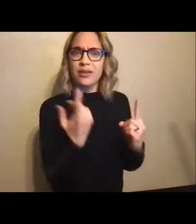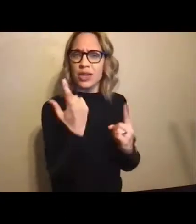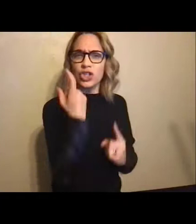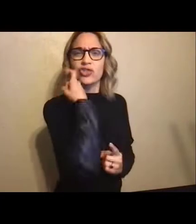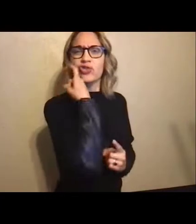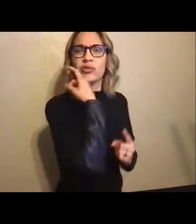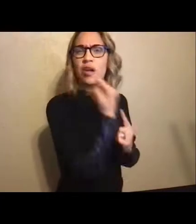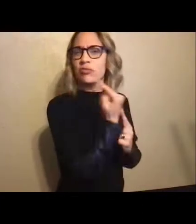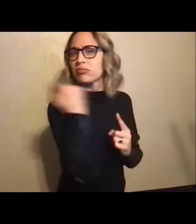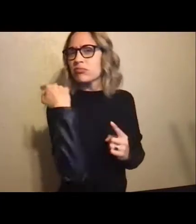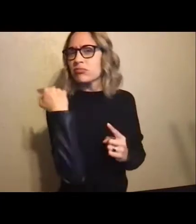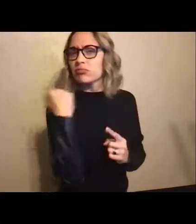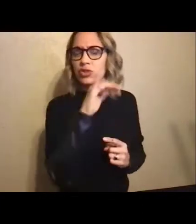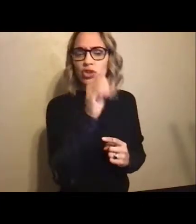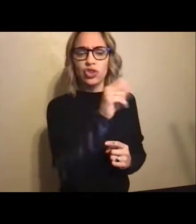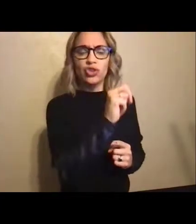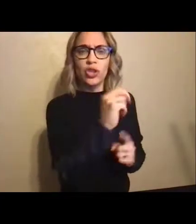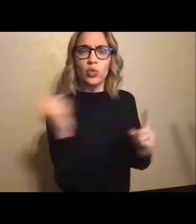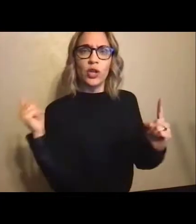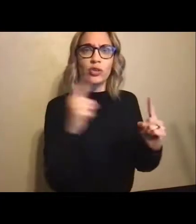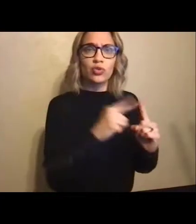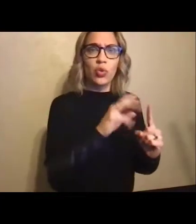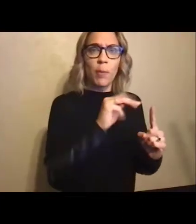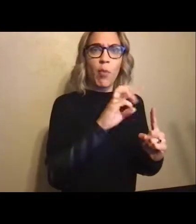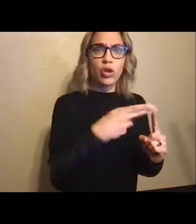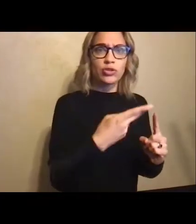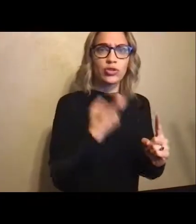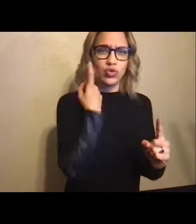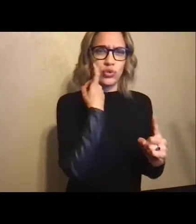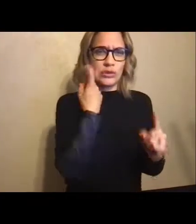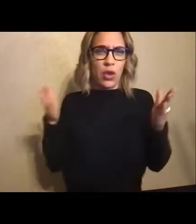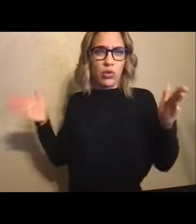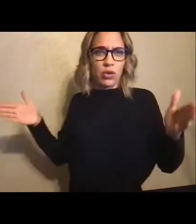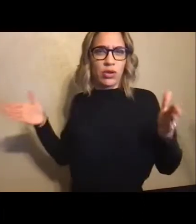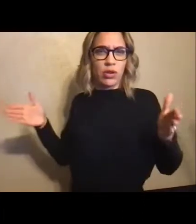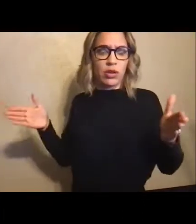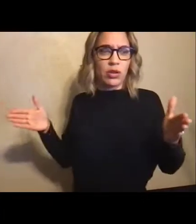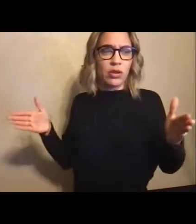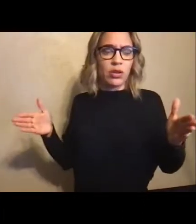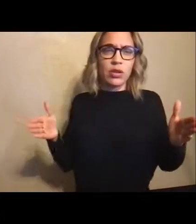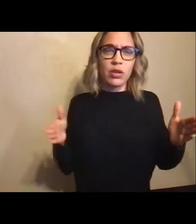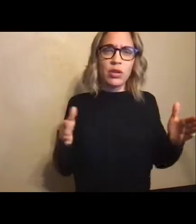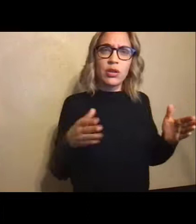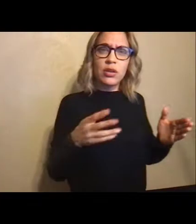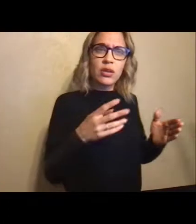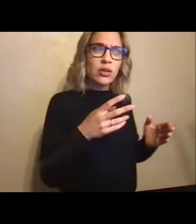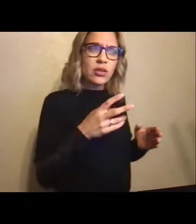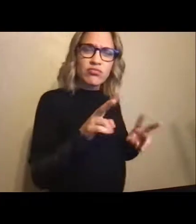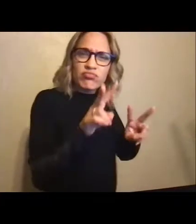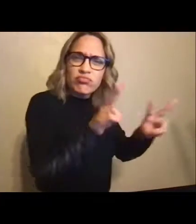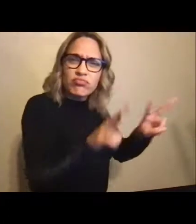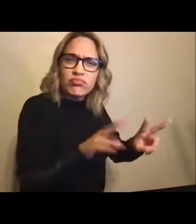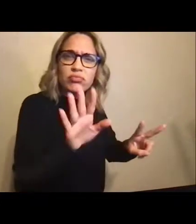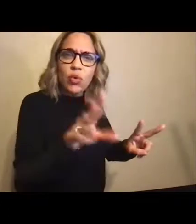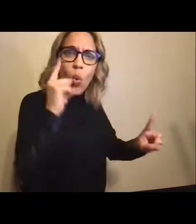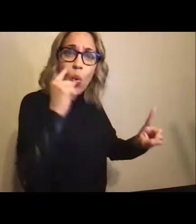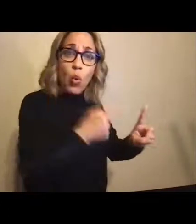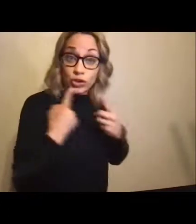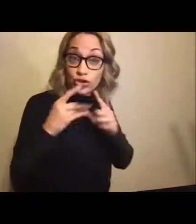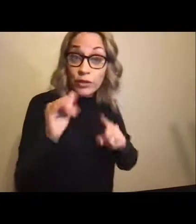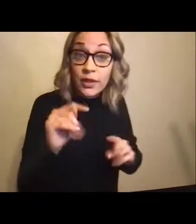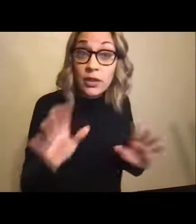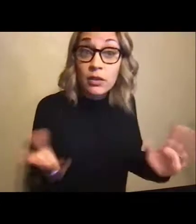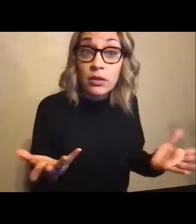and you reflect on, and you're in quarter 2 and you reflect on quarter 1, January to March, right? We just had that. We just passed our first quarter of the